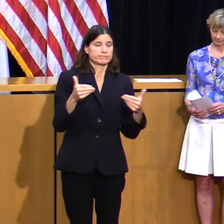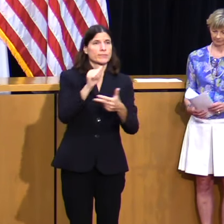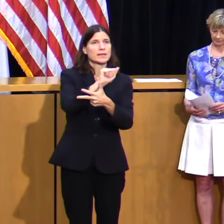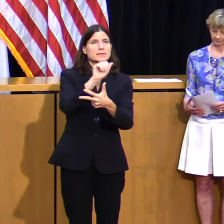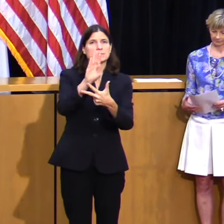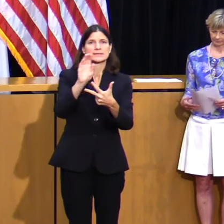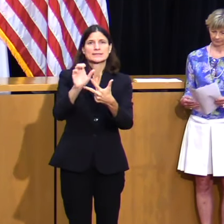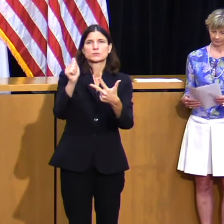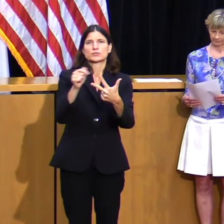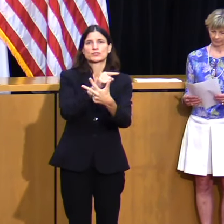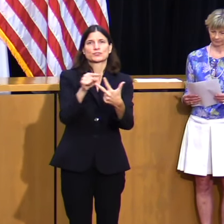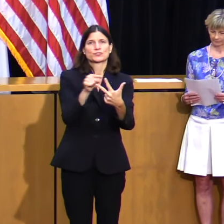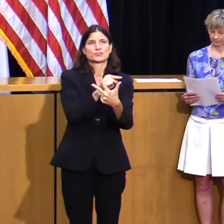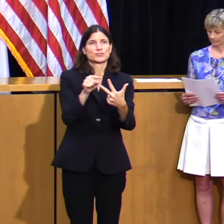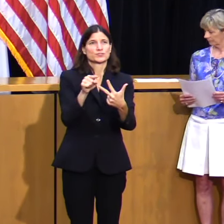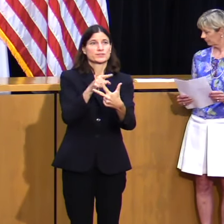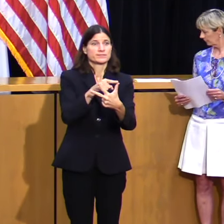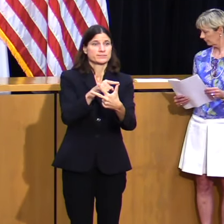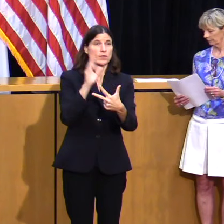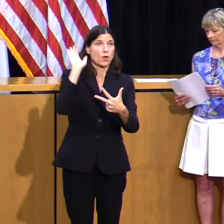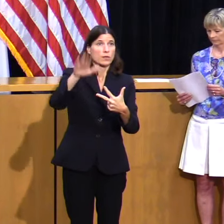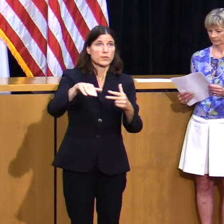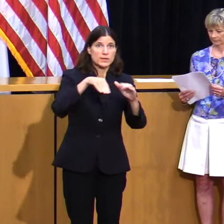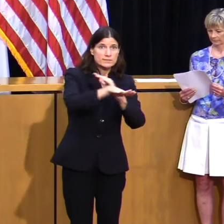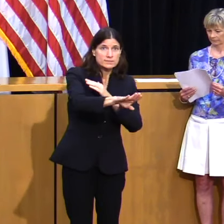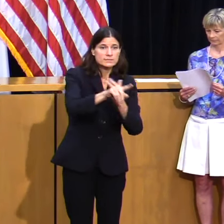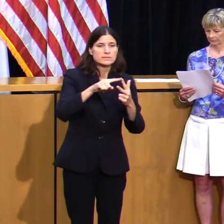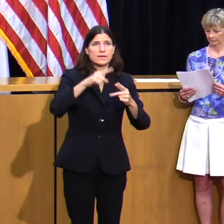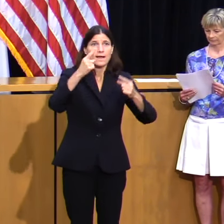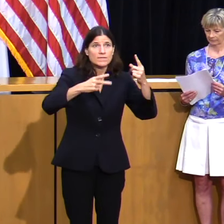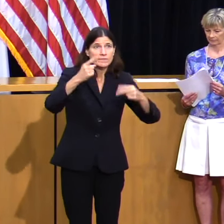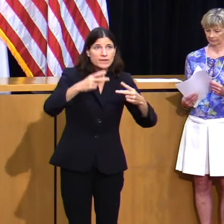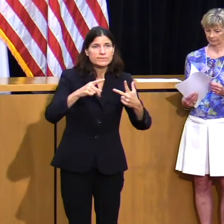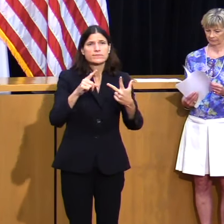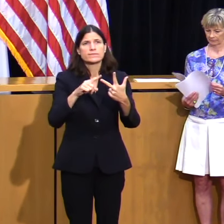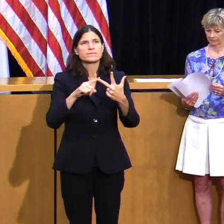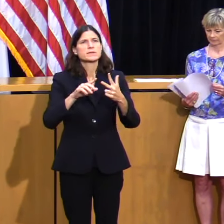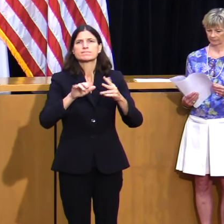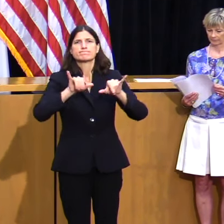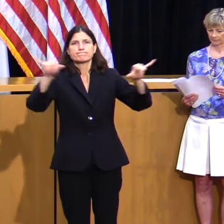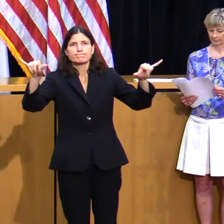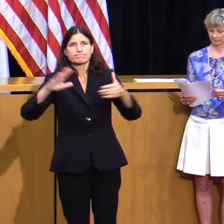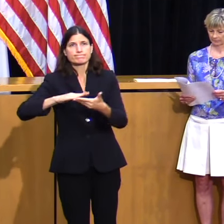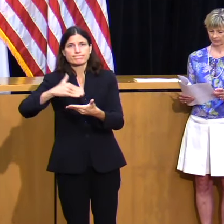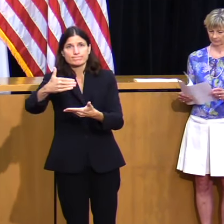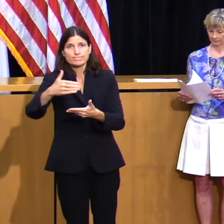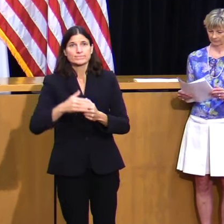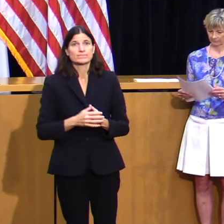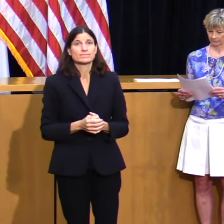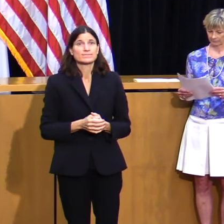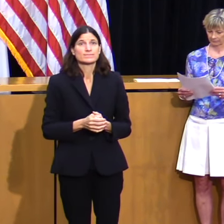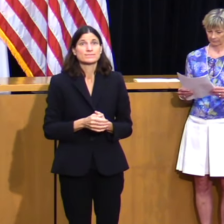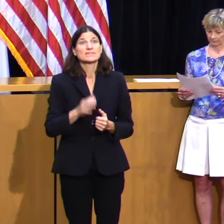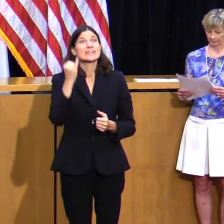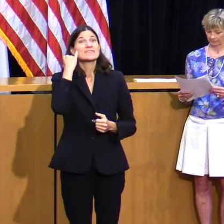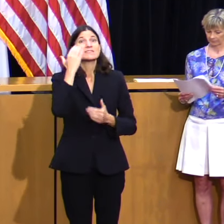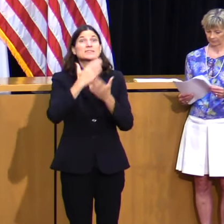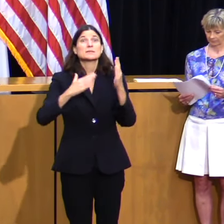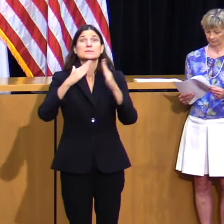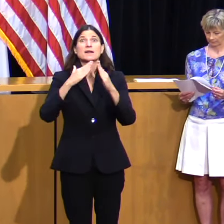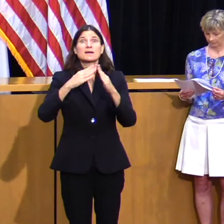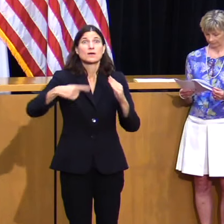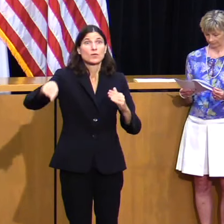the impact of COVID-19 require transition between educational models throughout the school year. These metrics